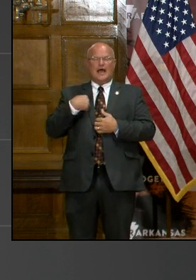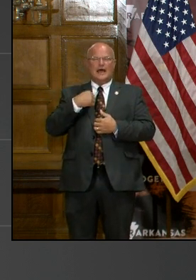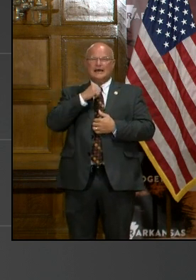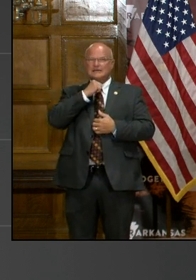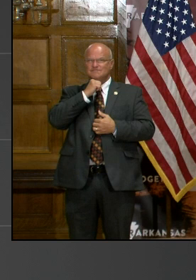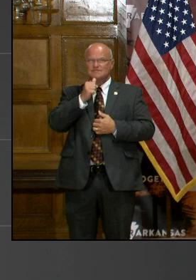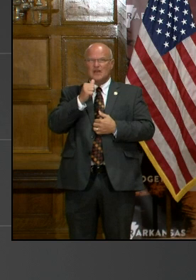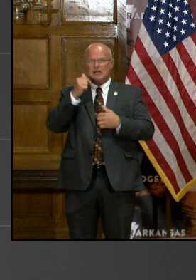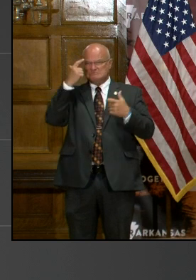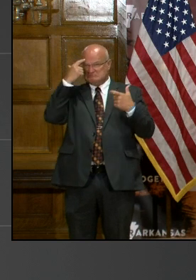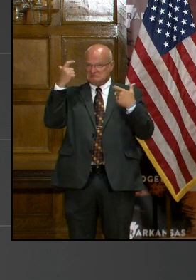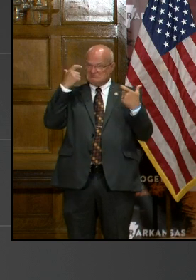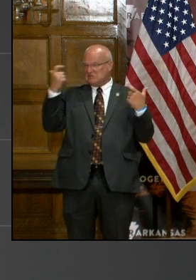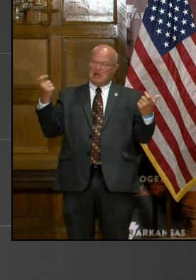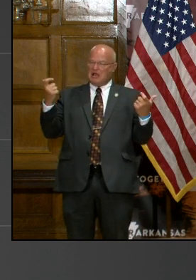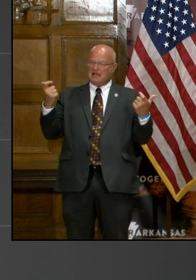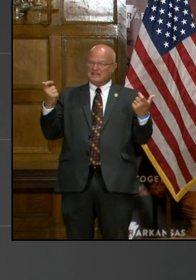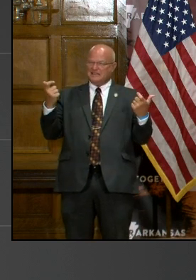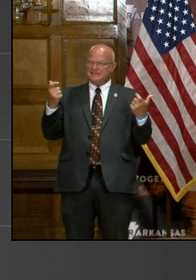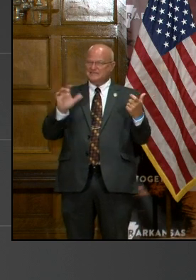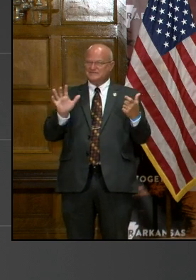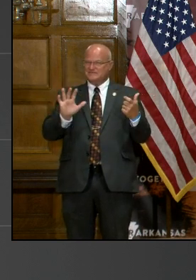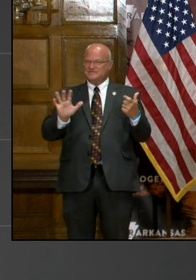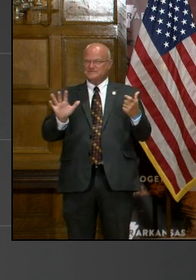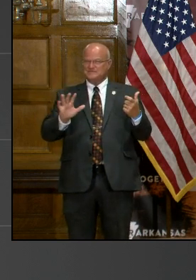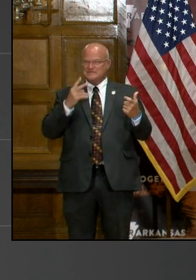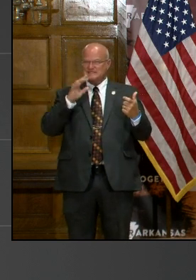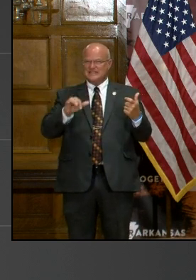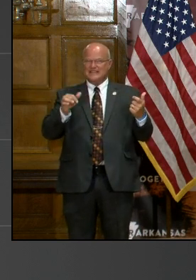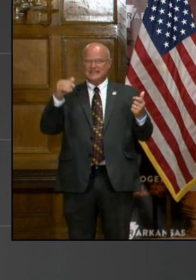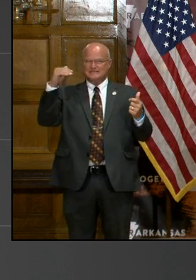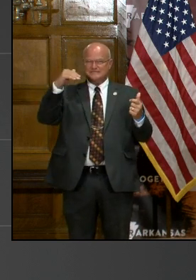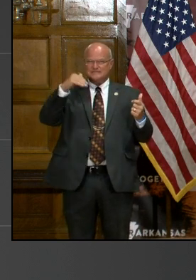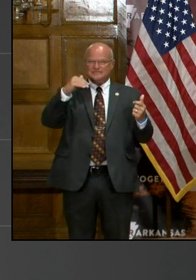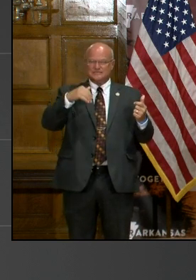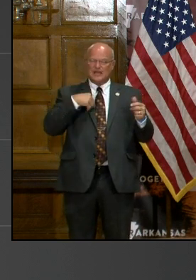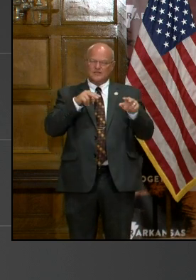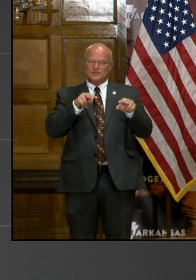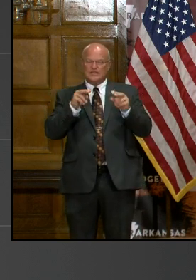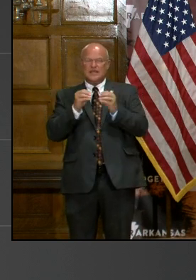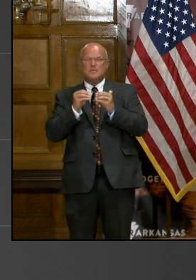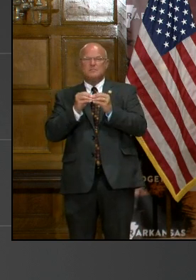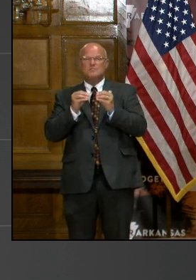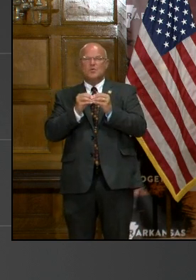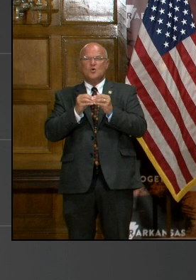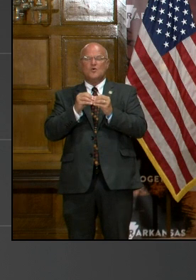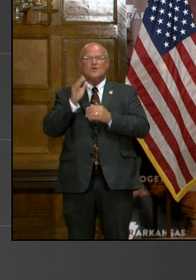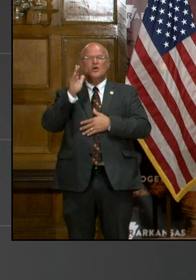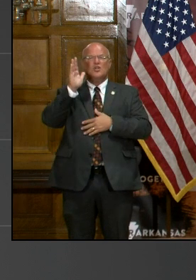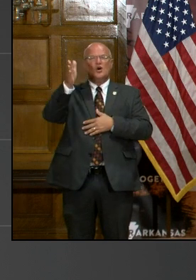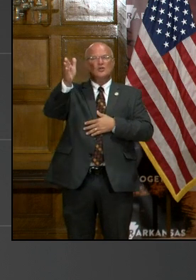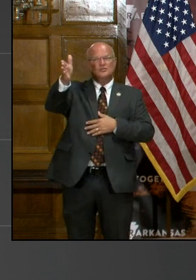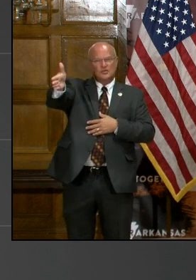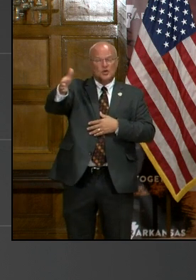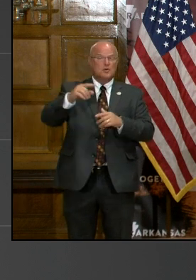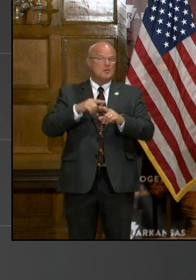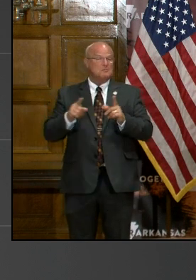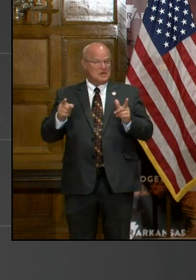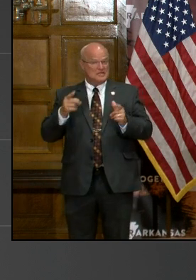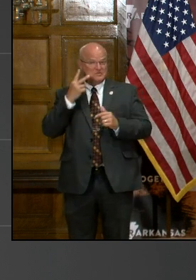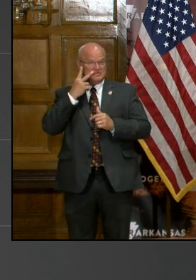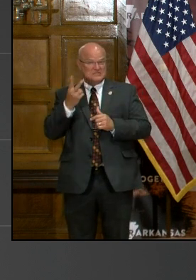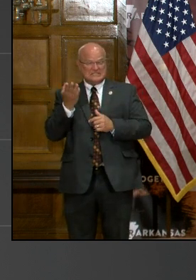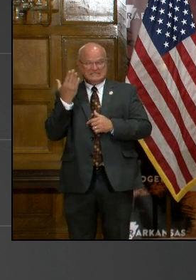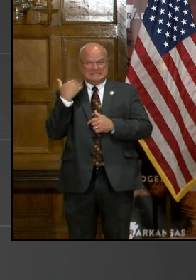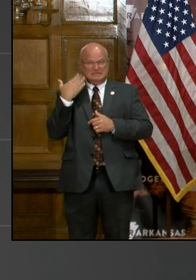get too cocky or too elated whenever I see that downward trend. I look at it more over the longer term, but you can see